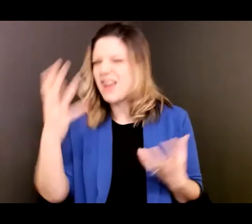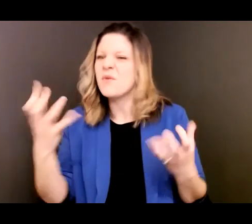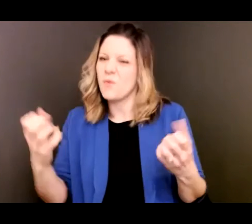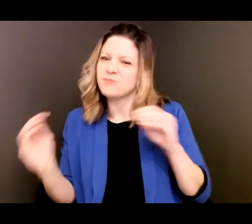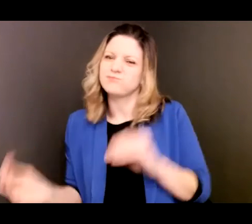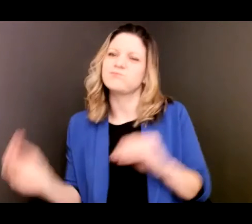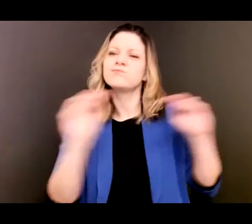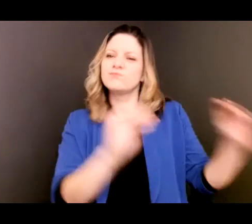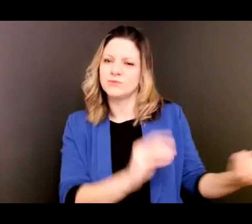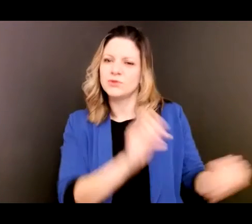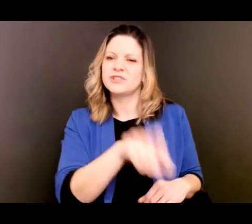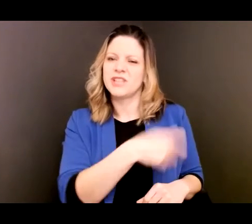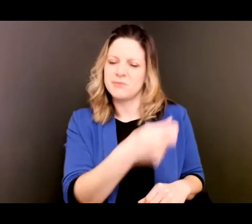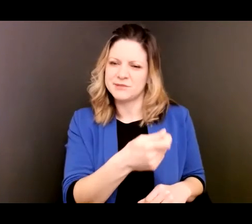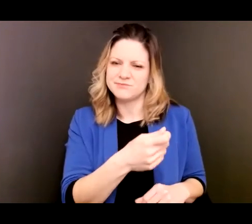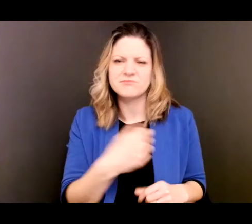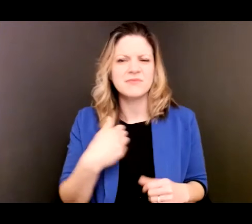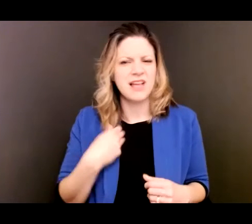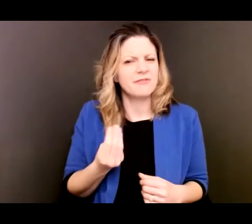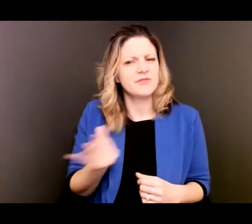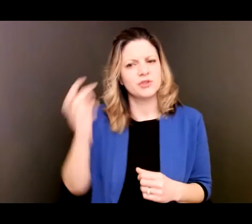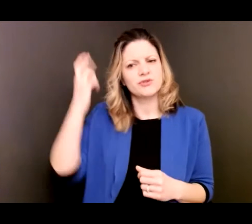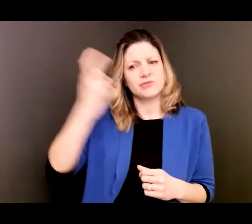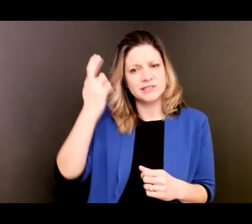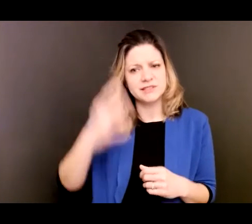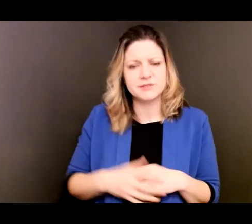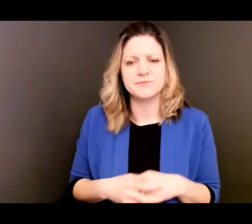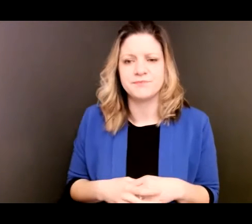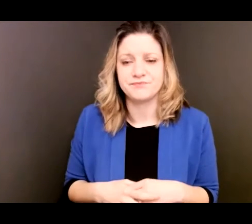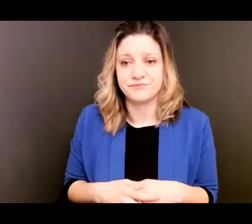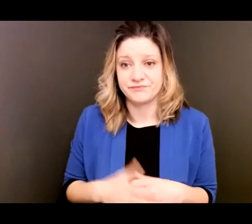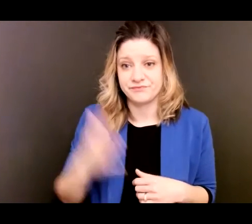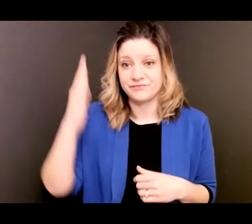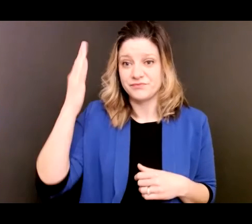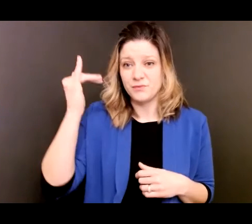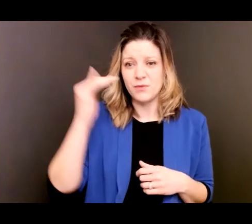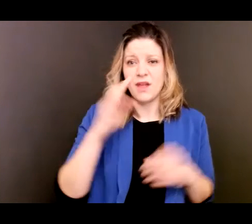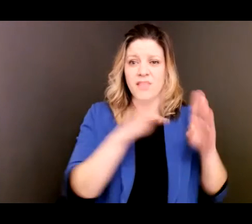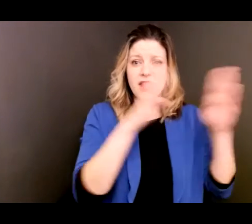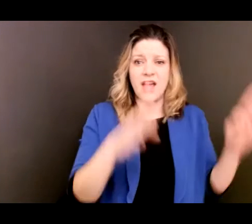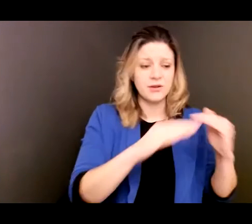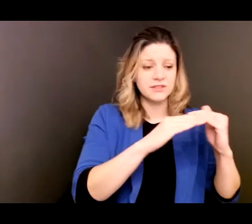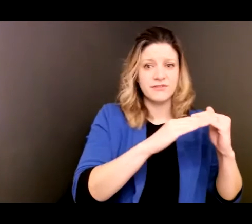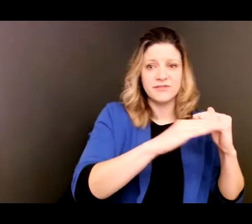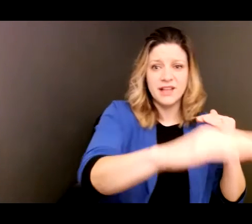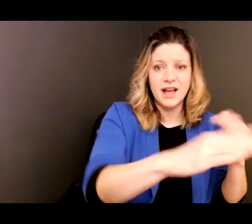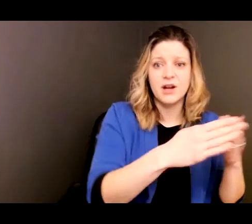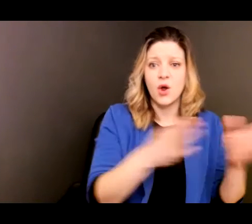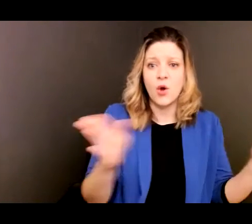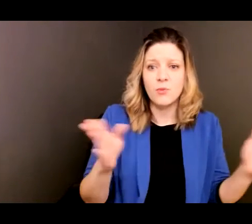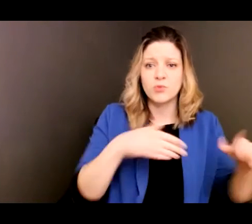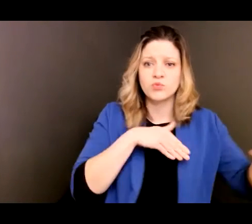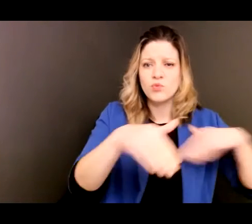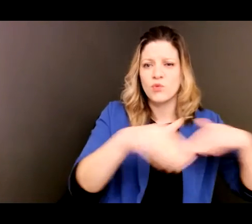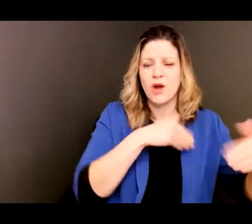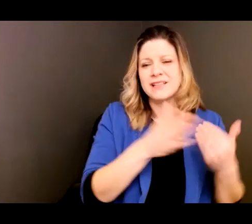to Chaplain for several reasons, including the advantage of an open layout of the home.